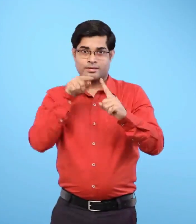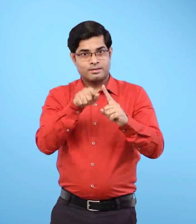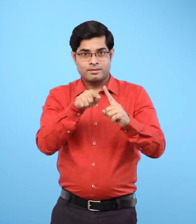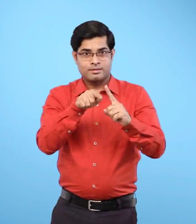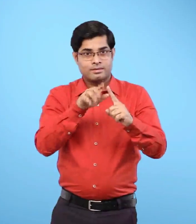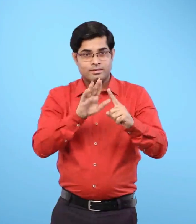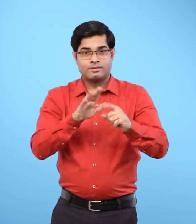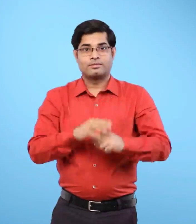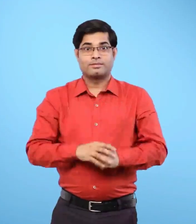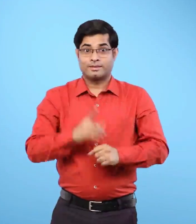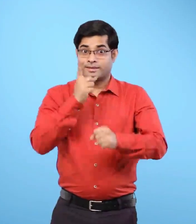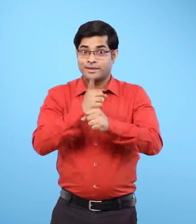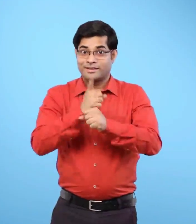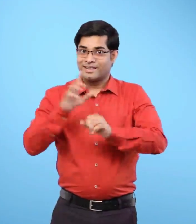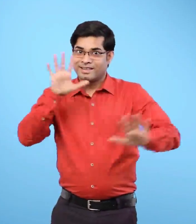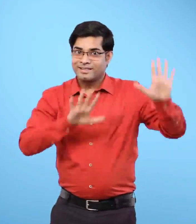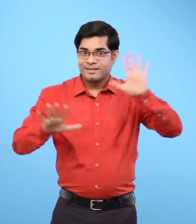will play the teacher's role on the day before